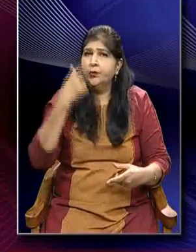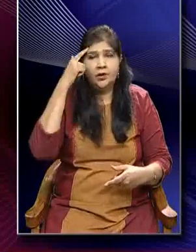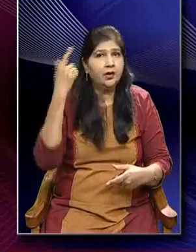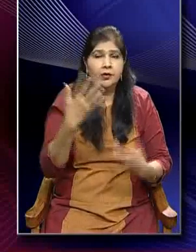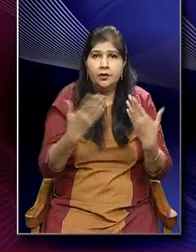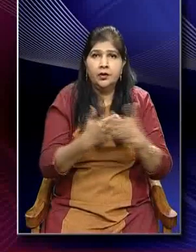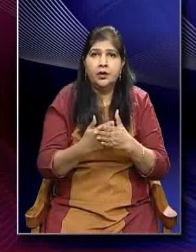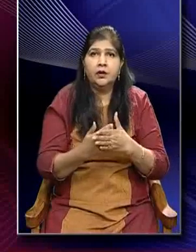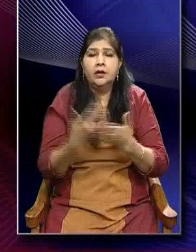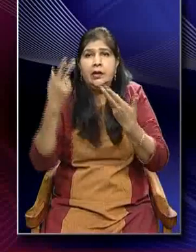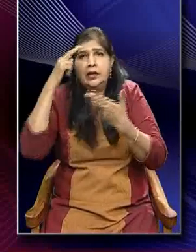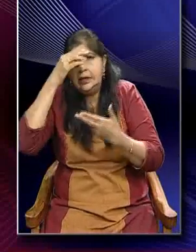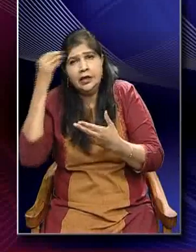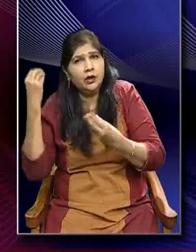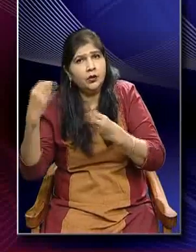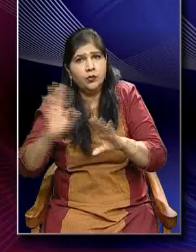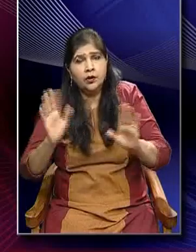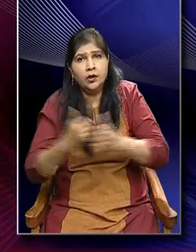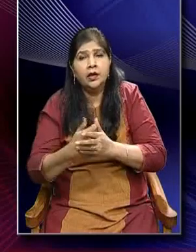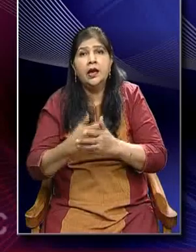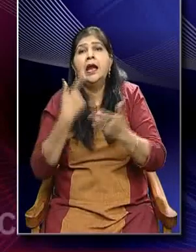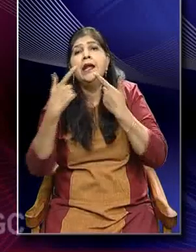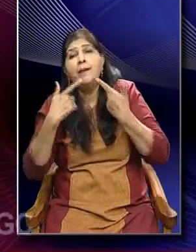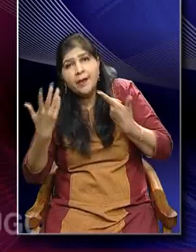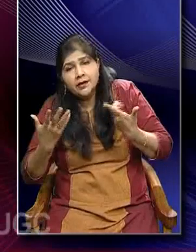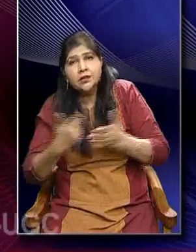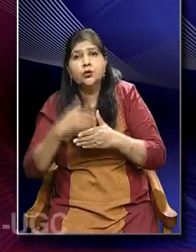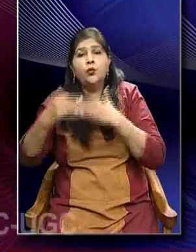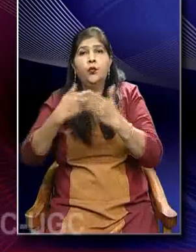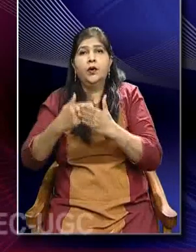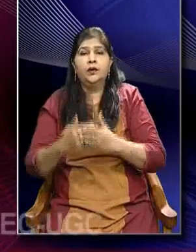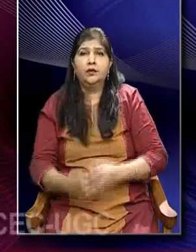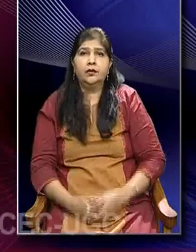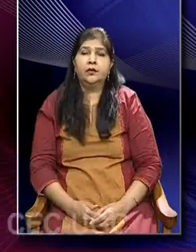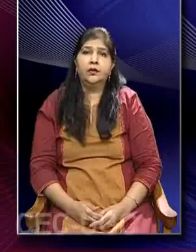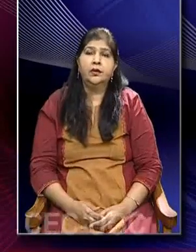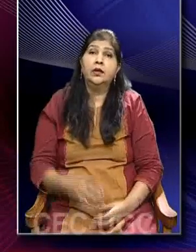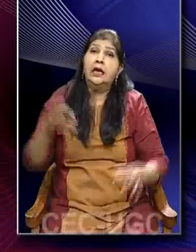cannot ignore debates over